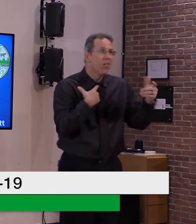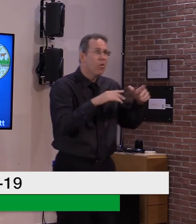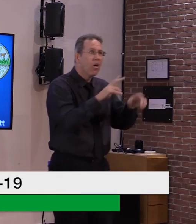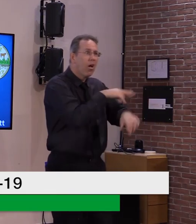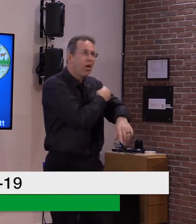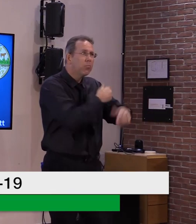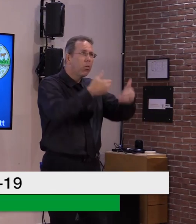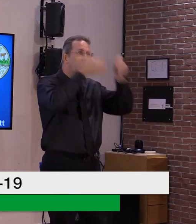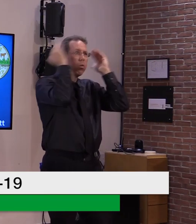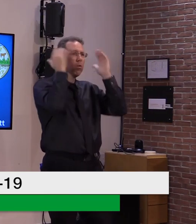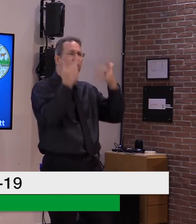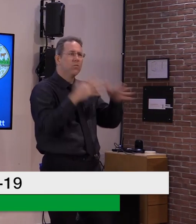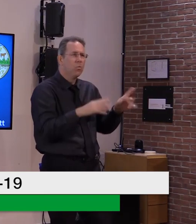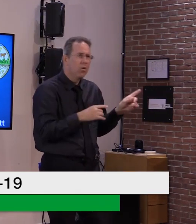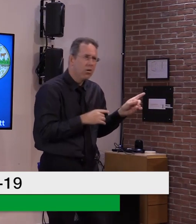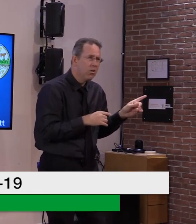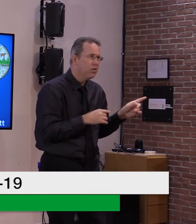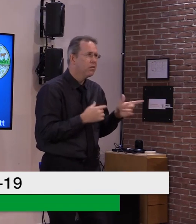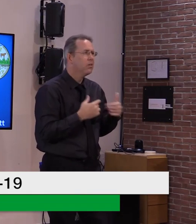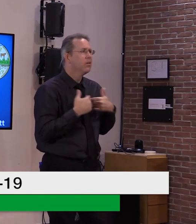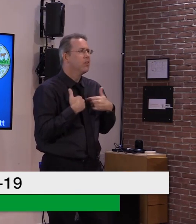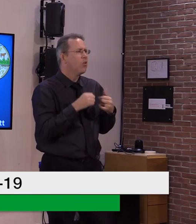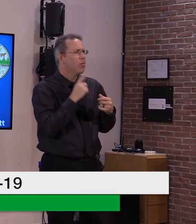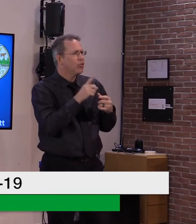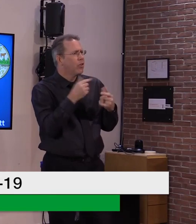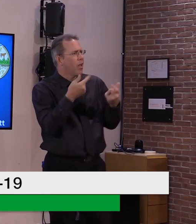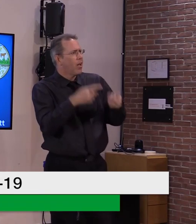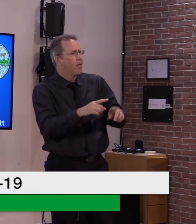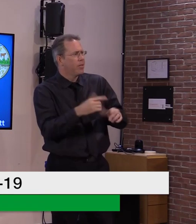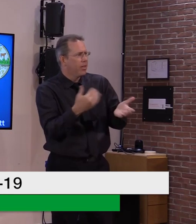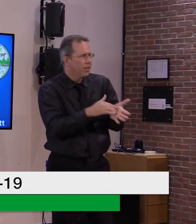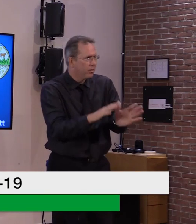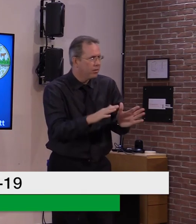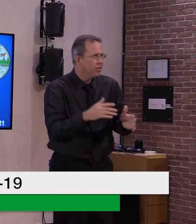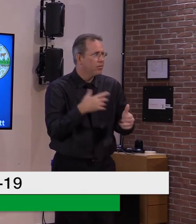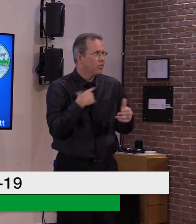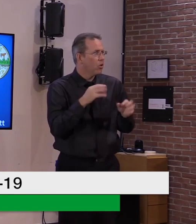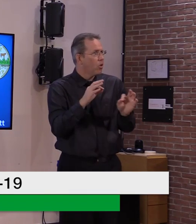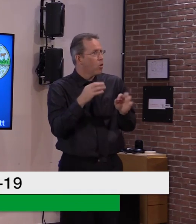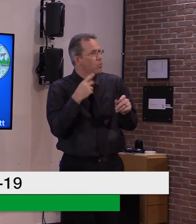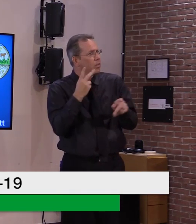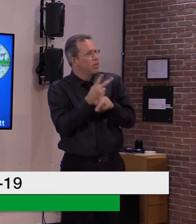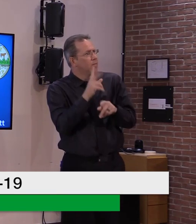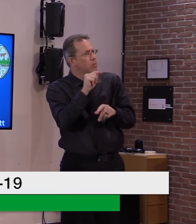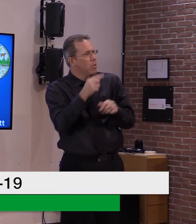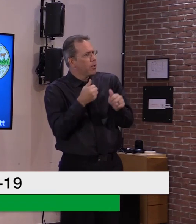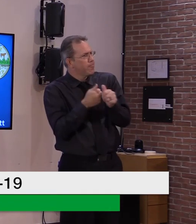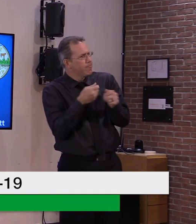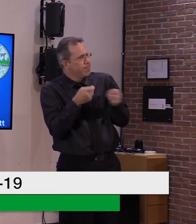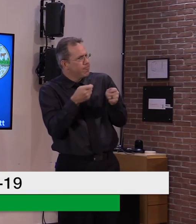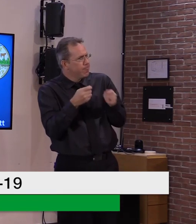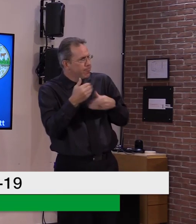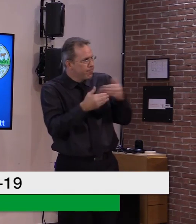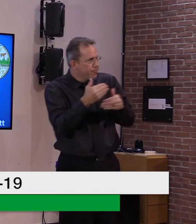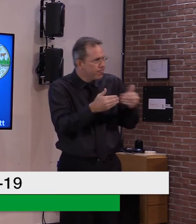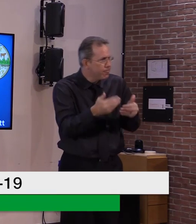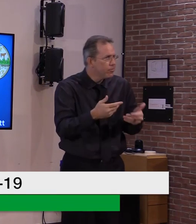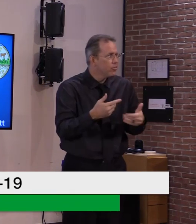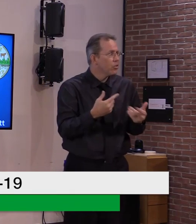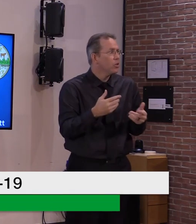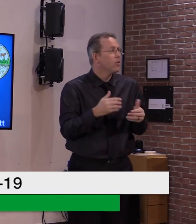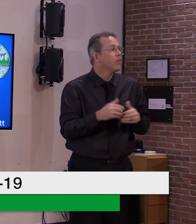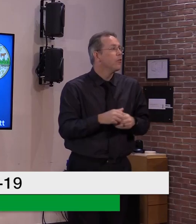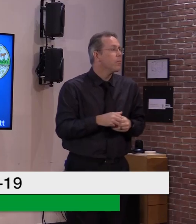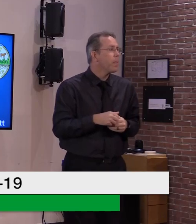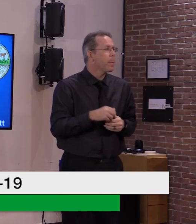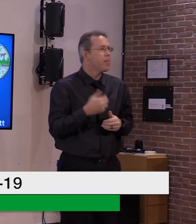place so if we got to the level that new hampshire was at we could still accommodate that very well and this gives